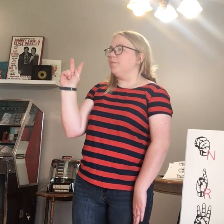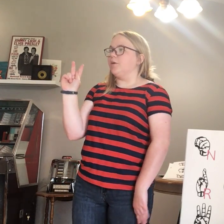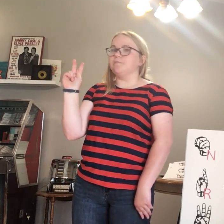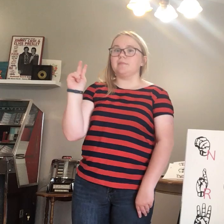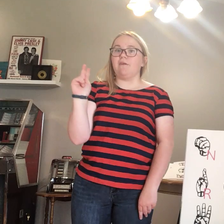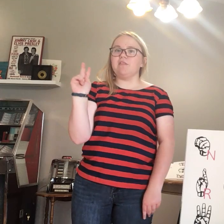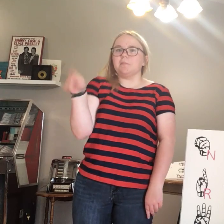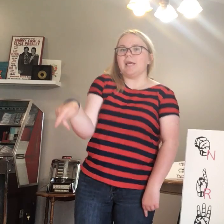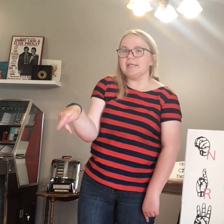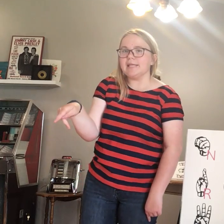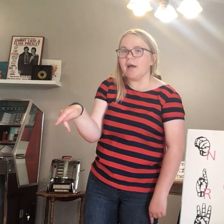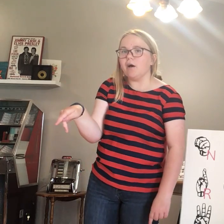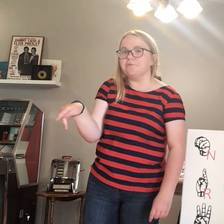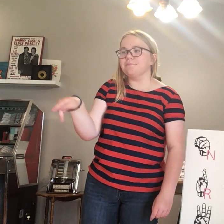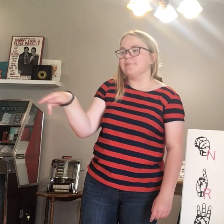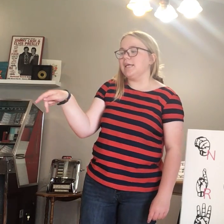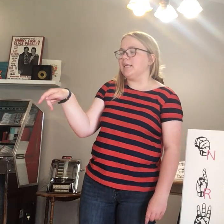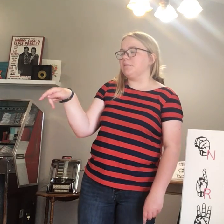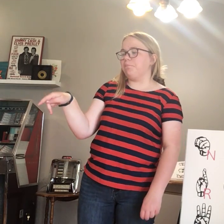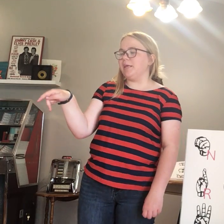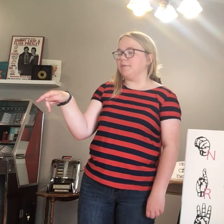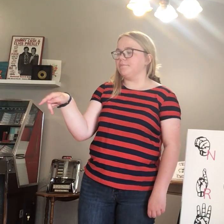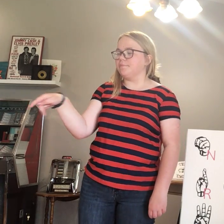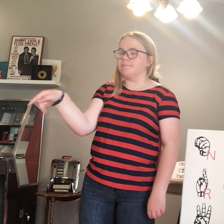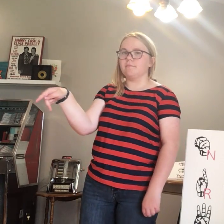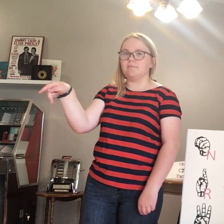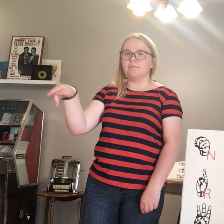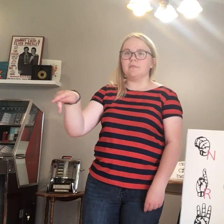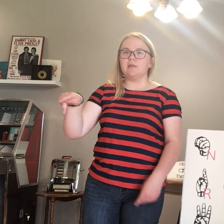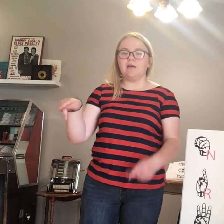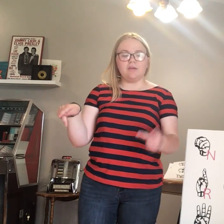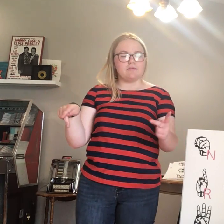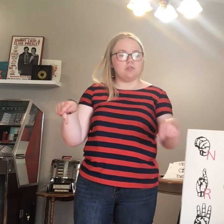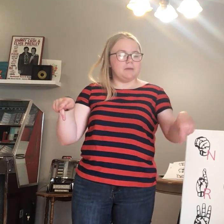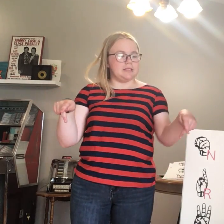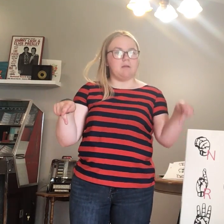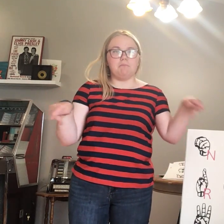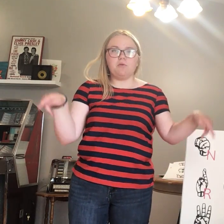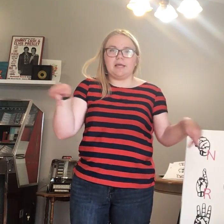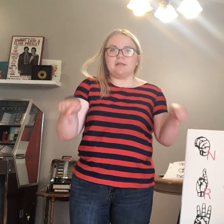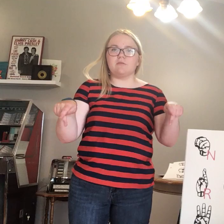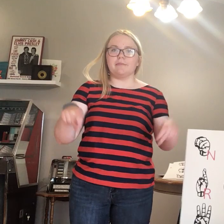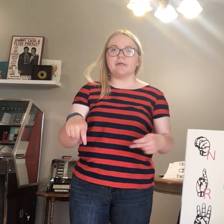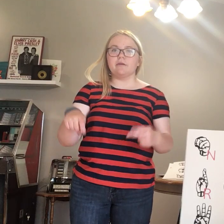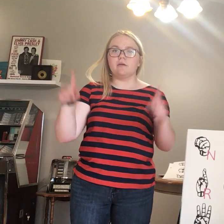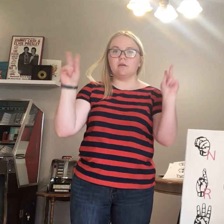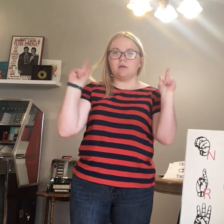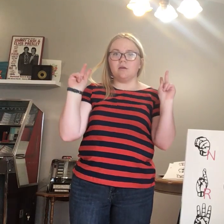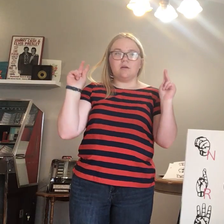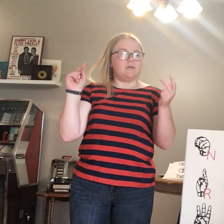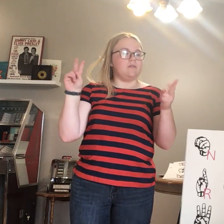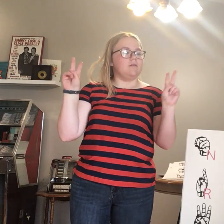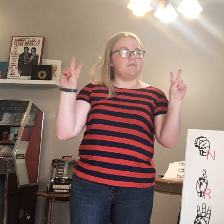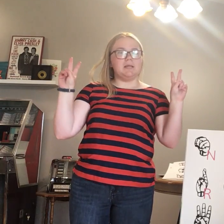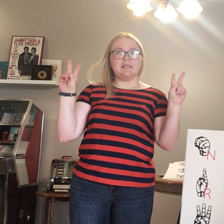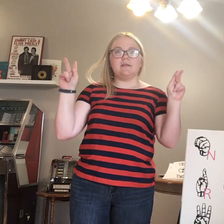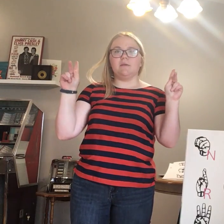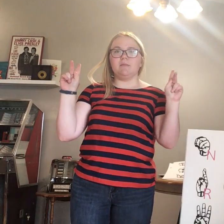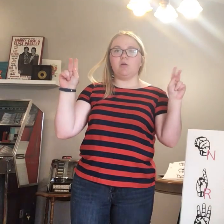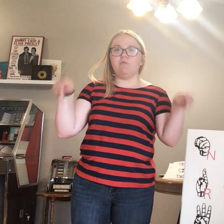middle. Now flip K down, and that's P. If you have 2 P's on both hands, remember. P sign, thumb in the middle, flip